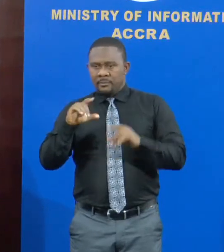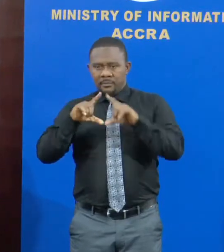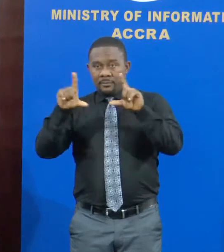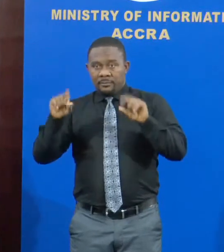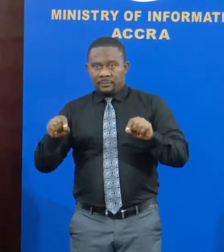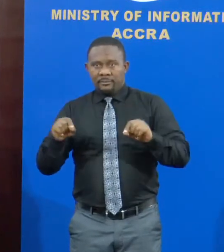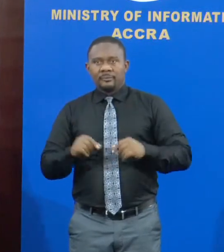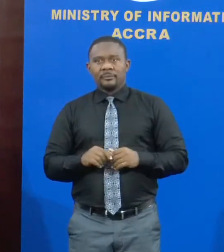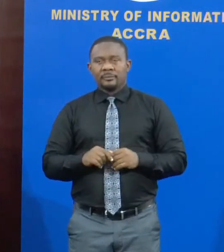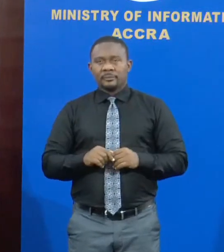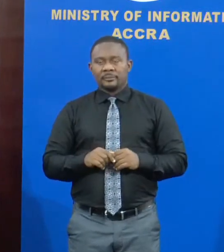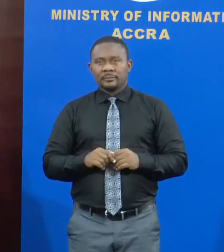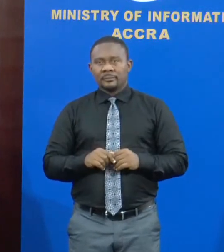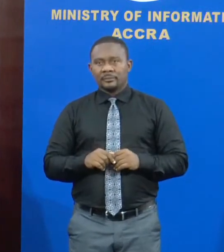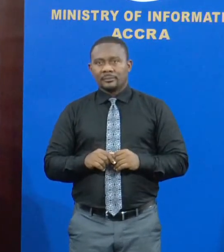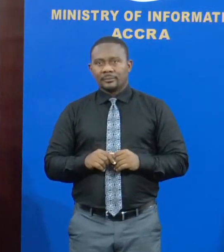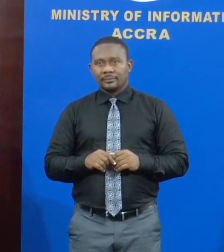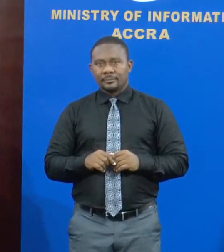We've had to